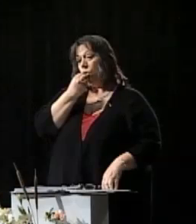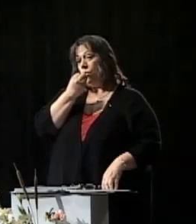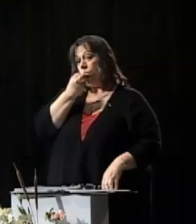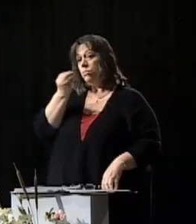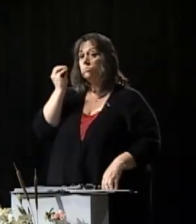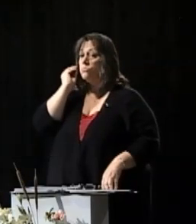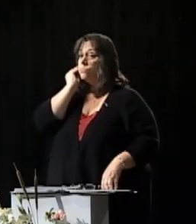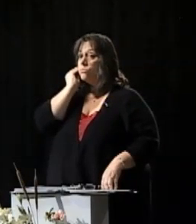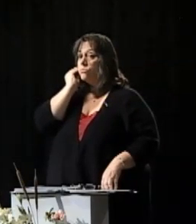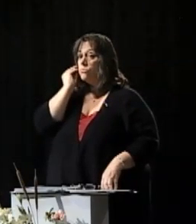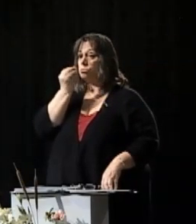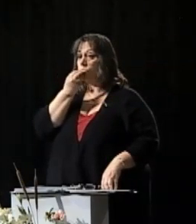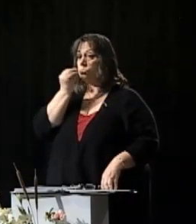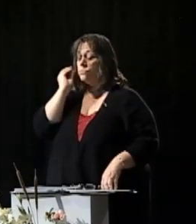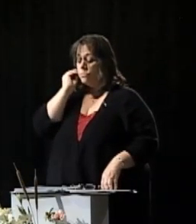Home.